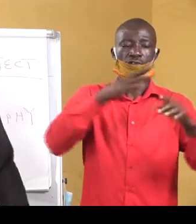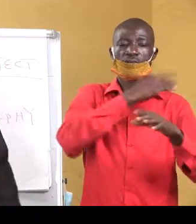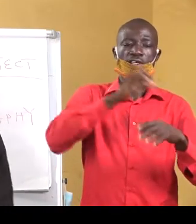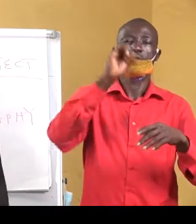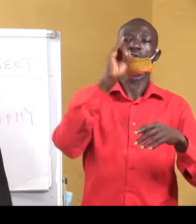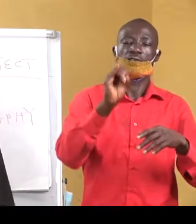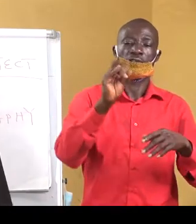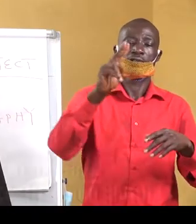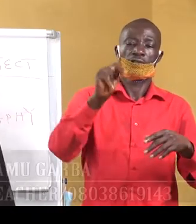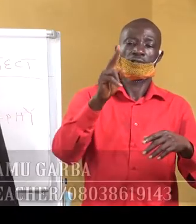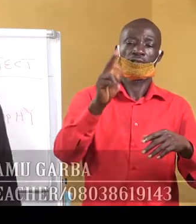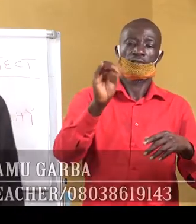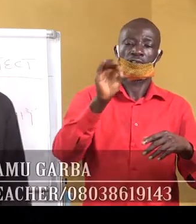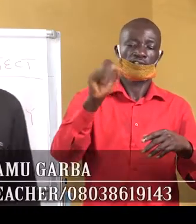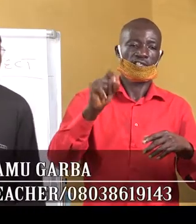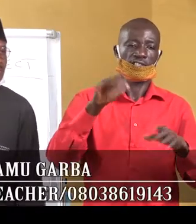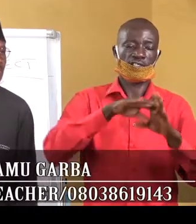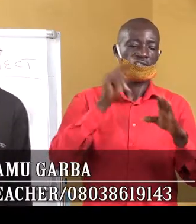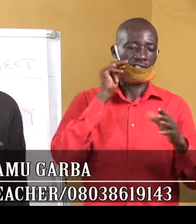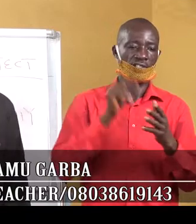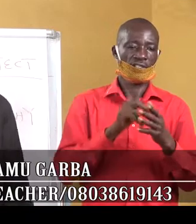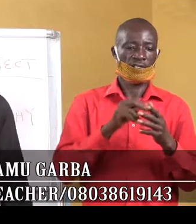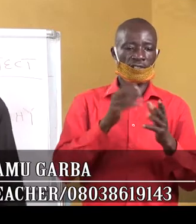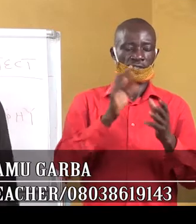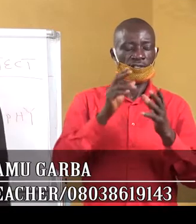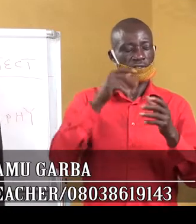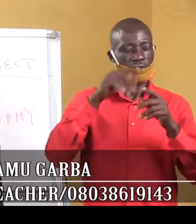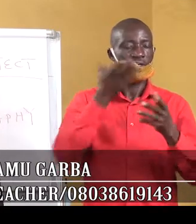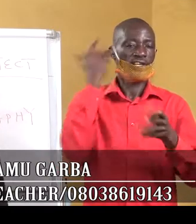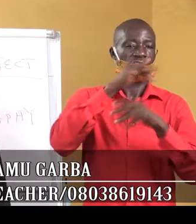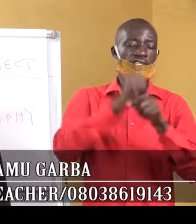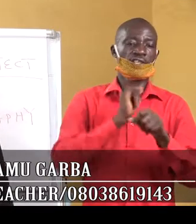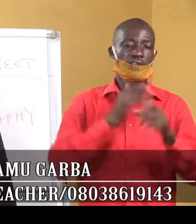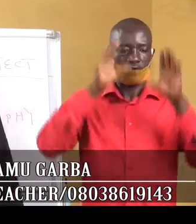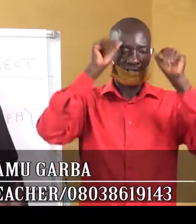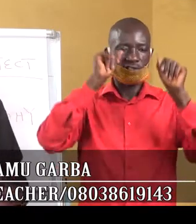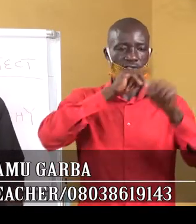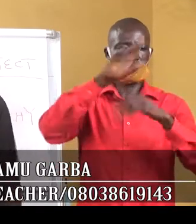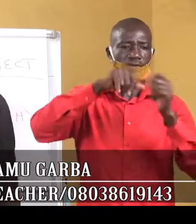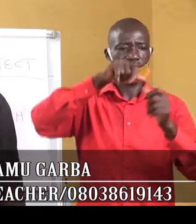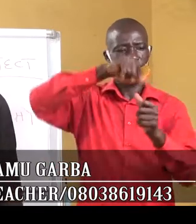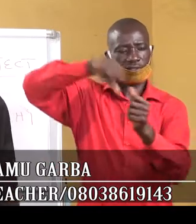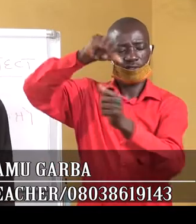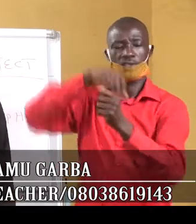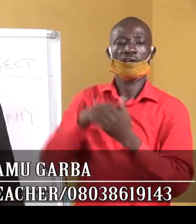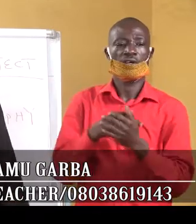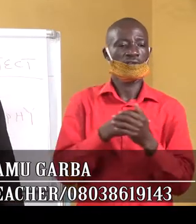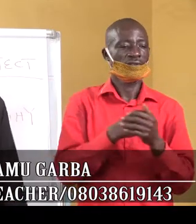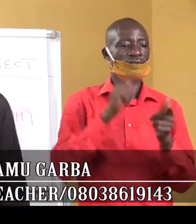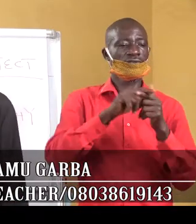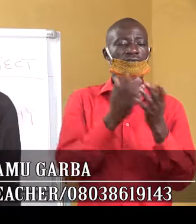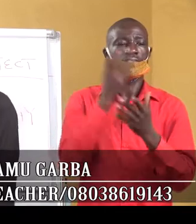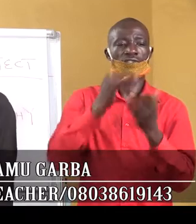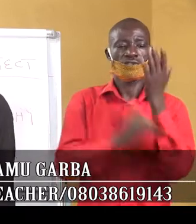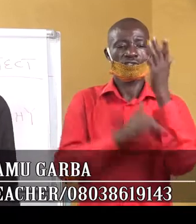our president last year went around some part of the world, countries, to seek for countries to come to